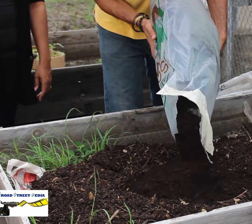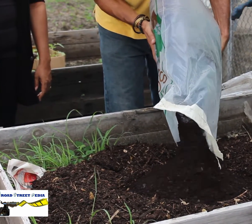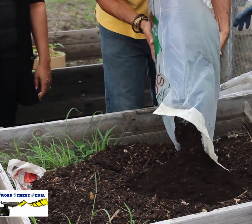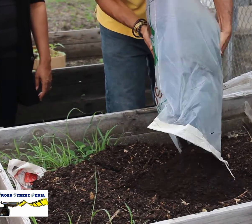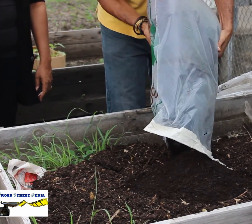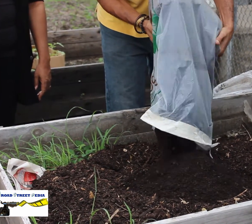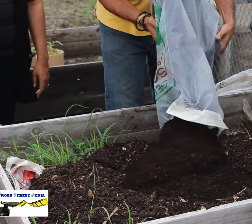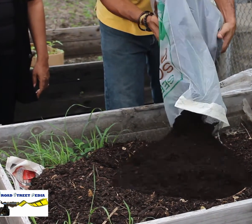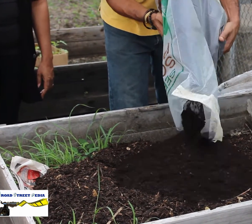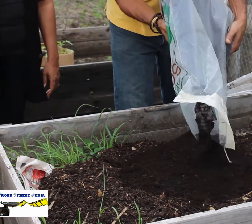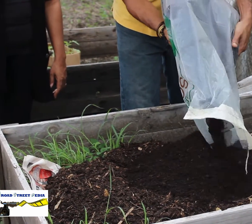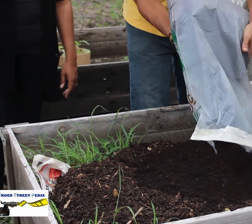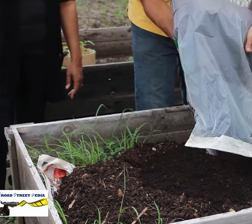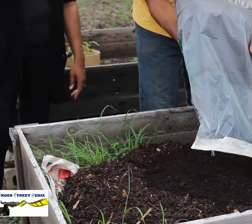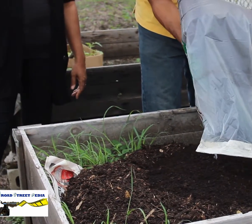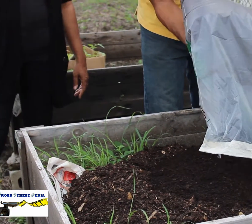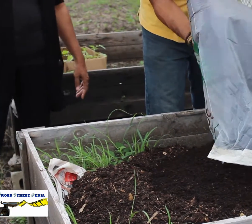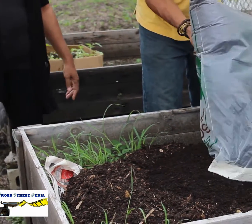Then we're going to mix it together.